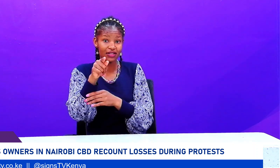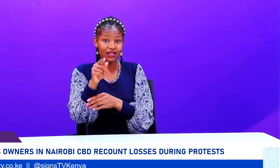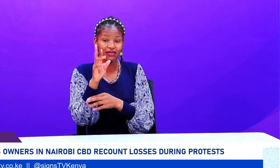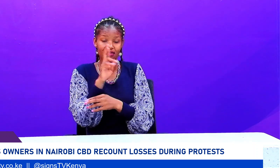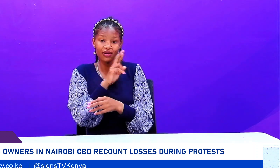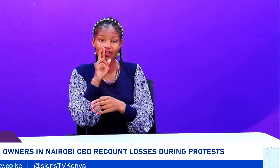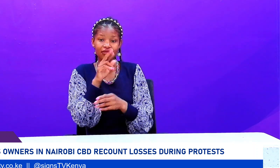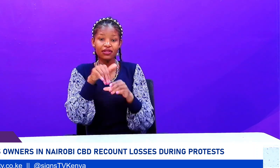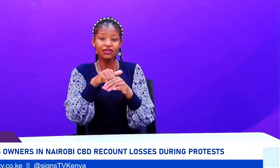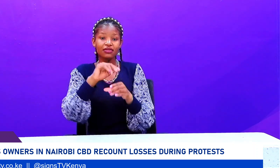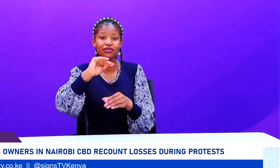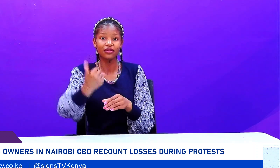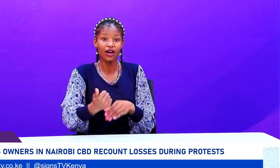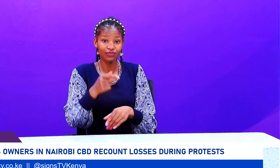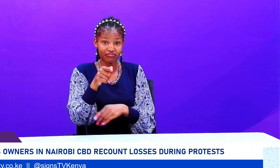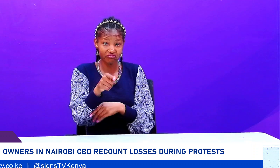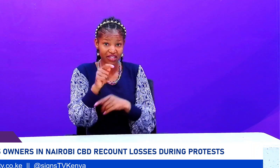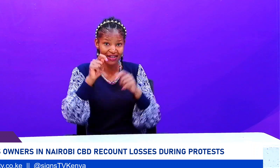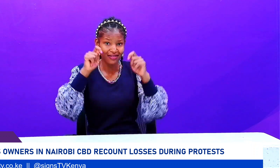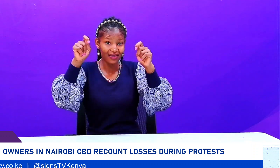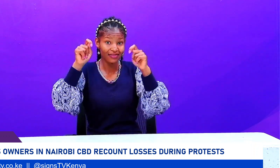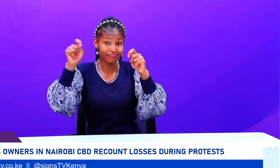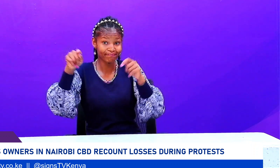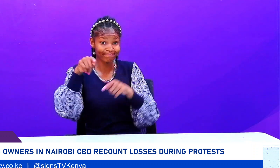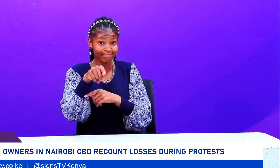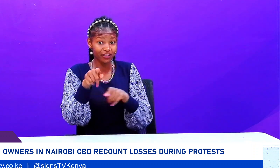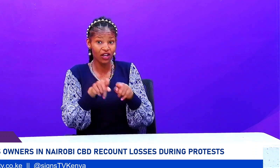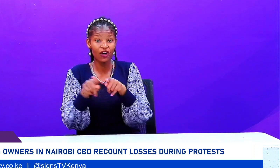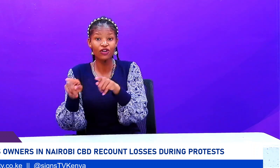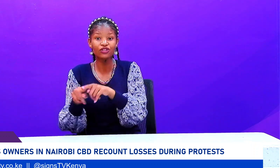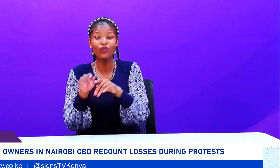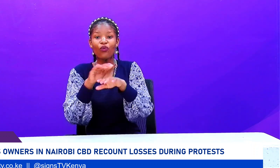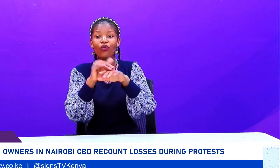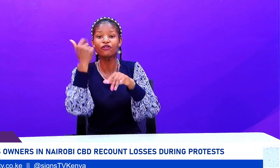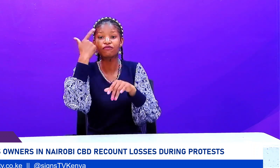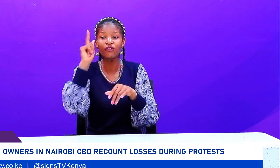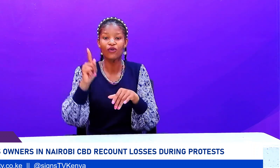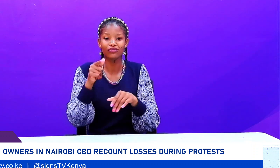the aftermath of the protests that rocked the town yesterday.